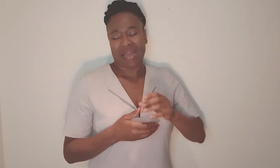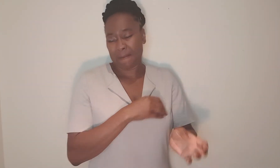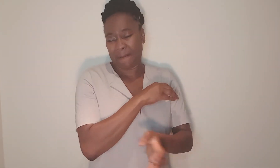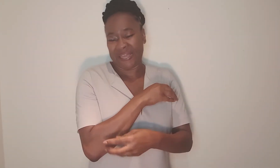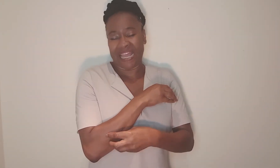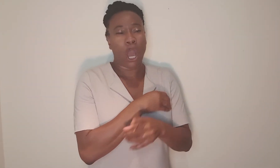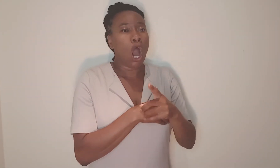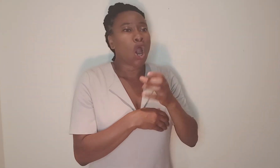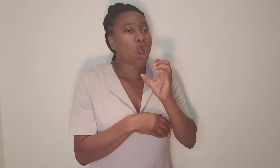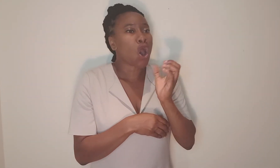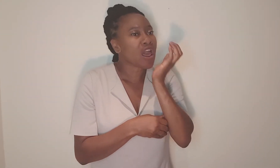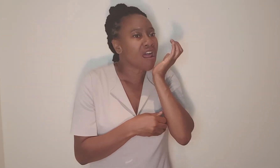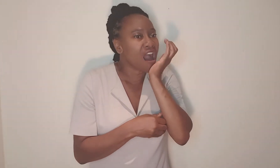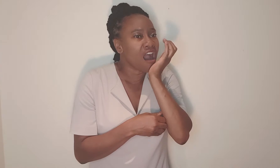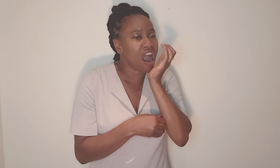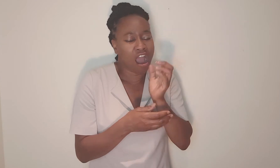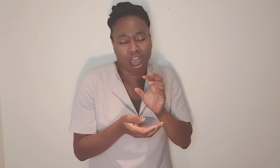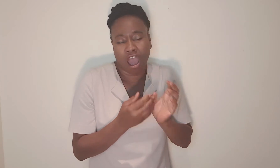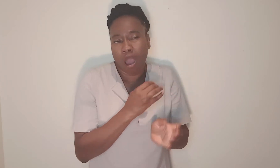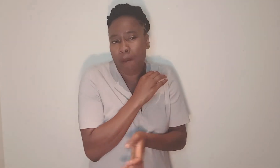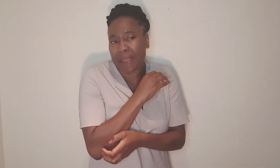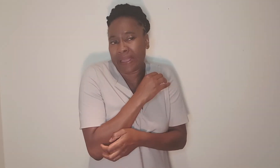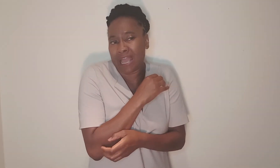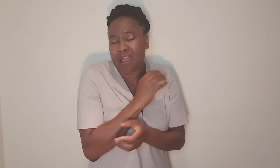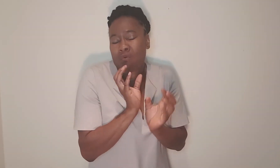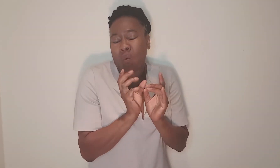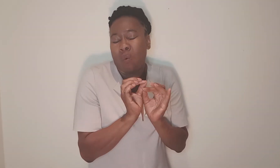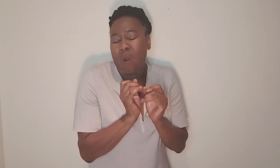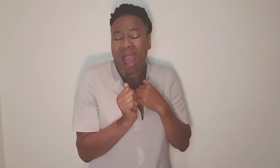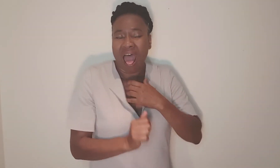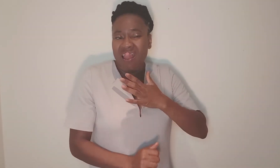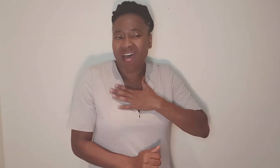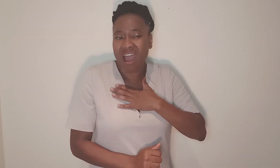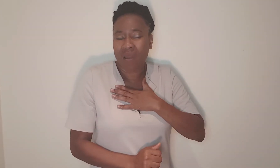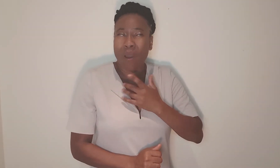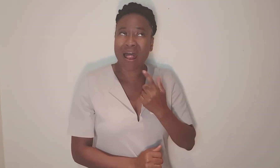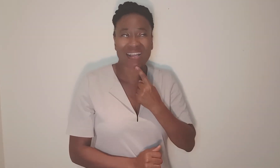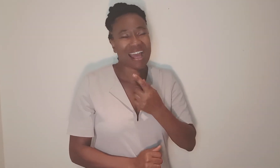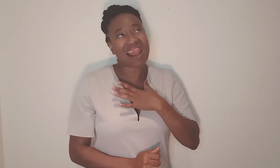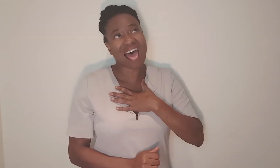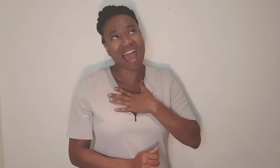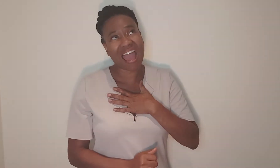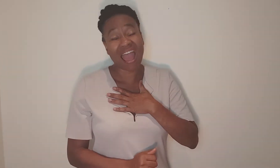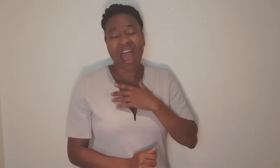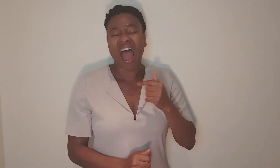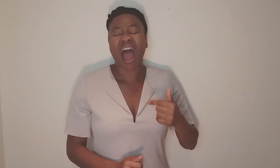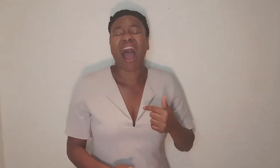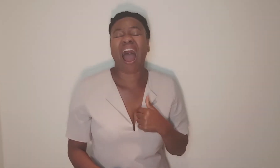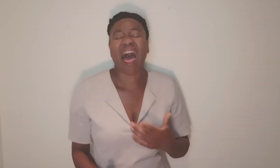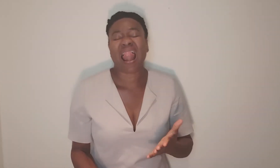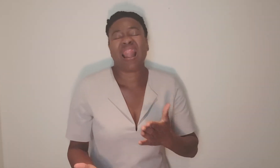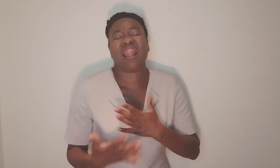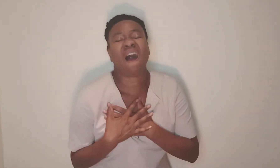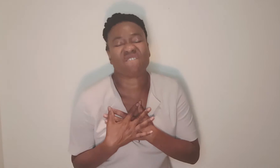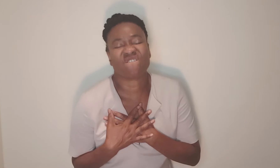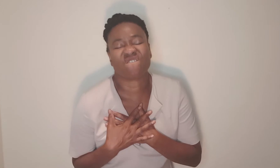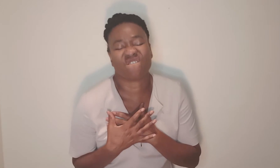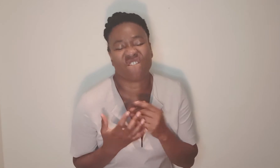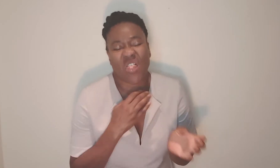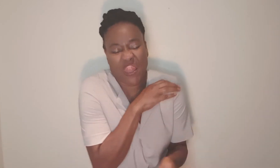I mean, I say like, actually, I love them. Oh my God. I